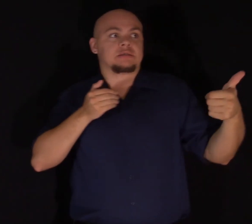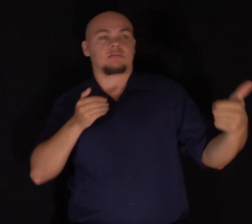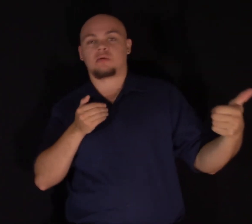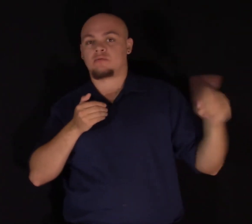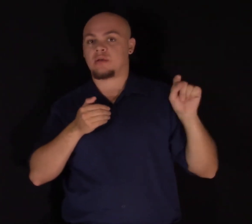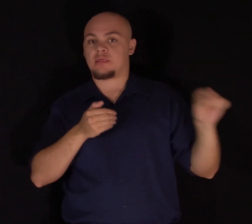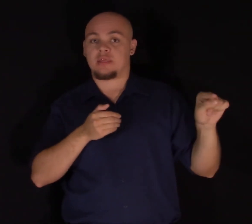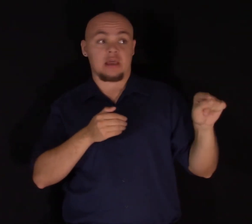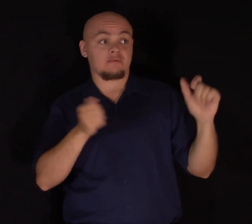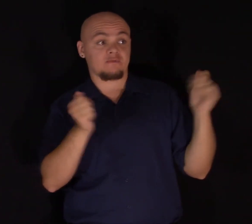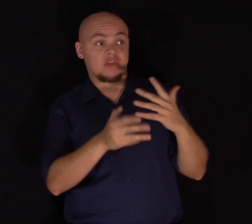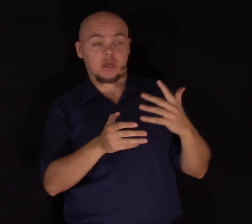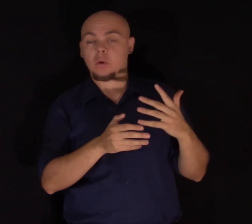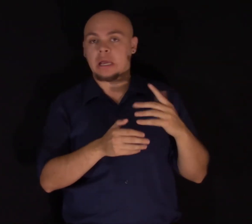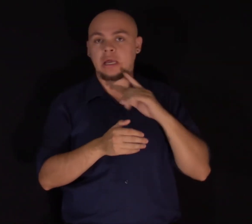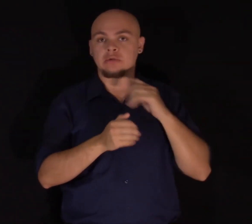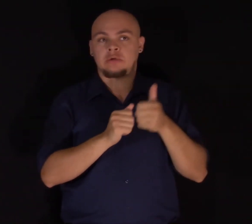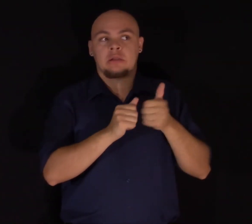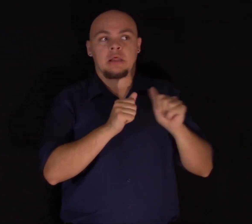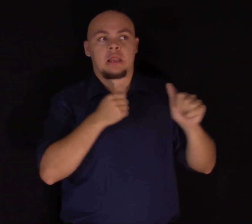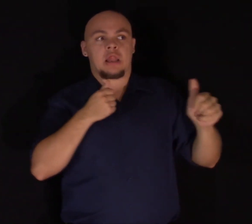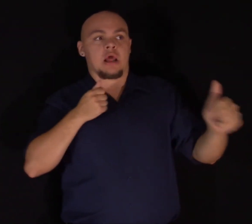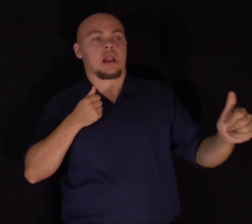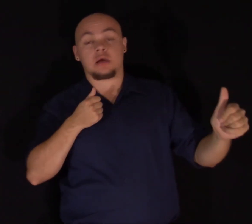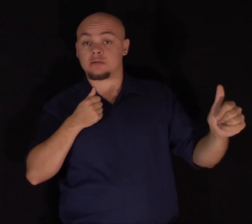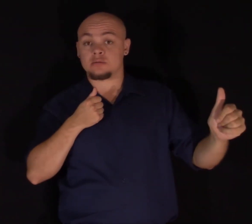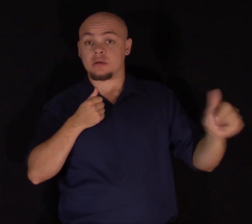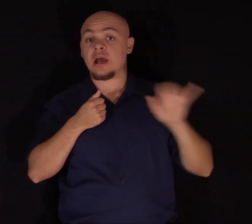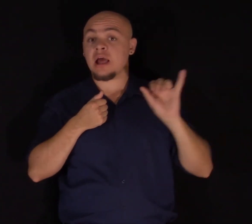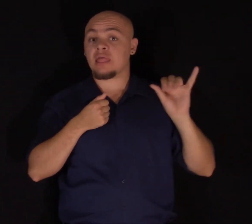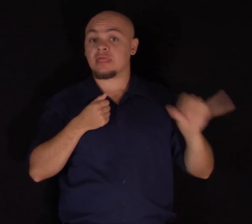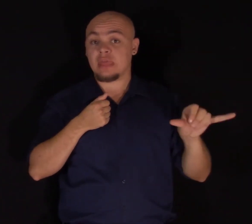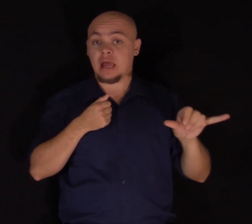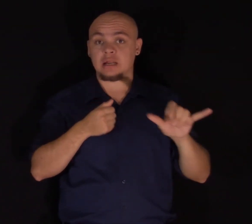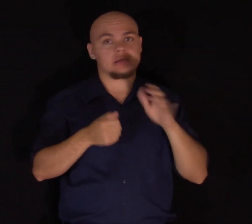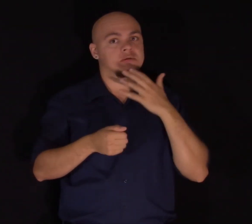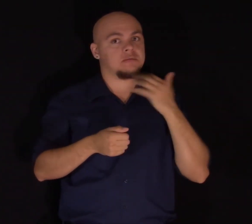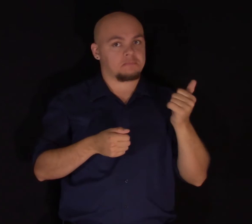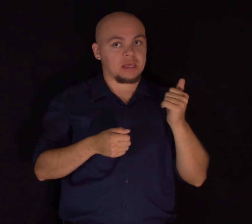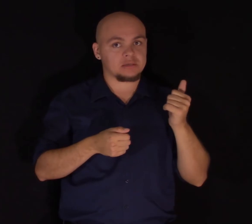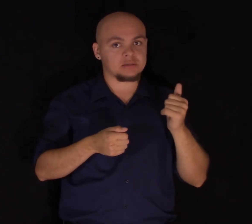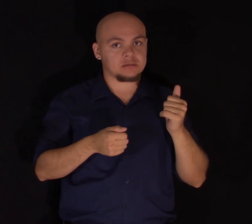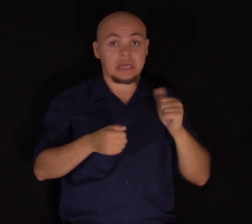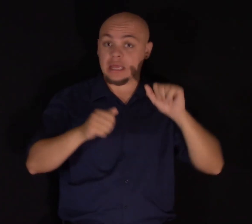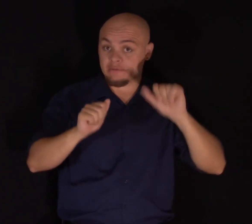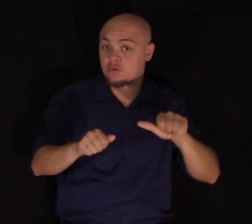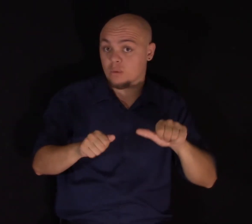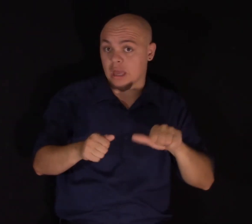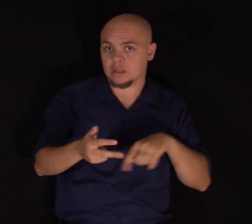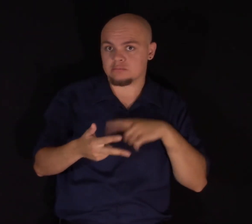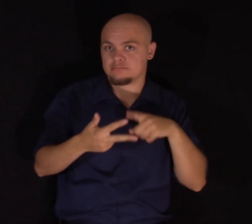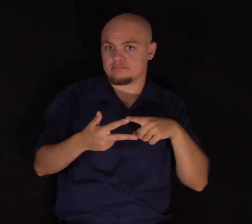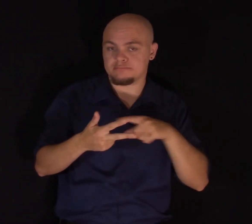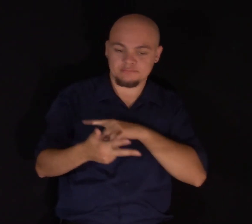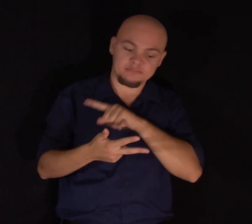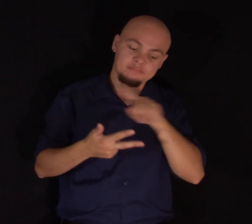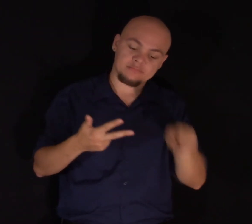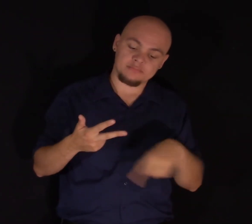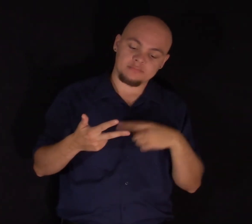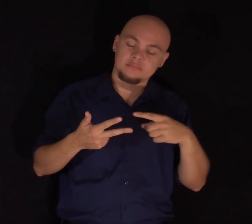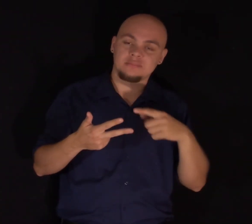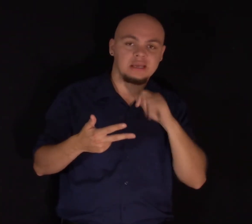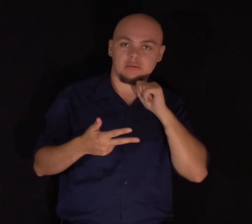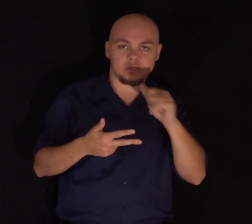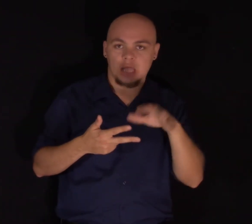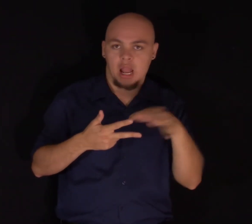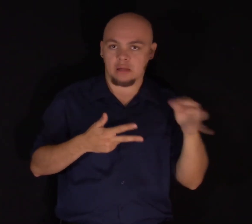between the source of the fear and themselves. That is the best option, if you can do that. However, it was not an